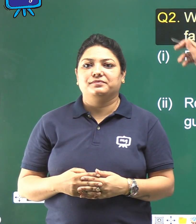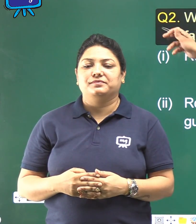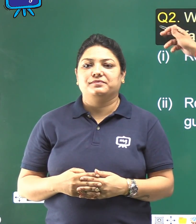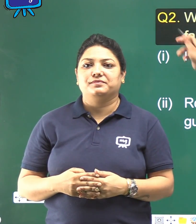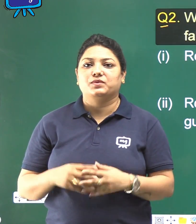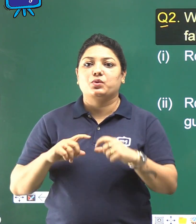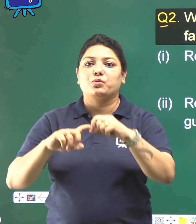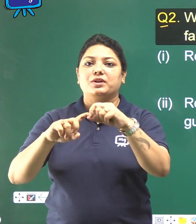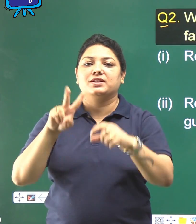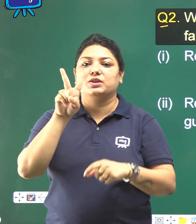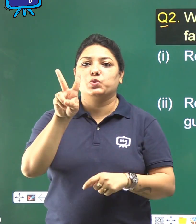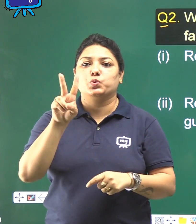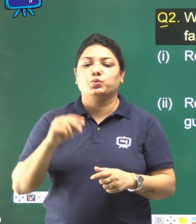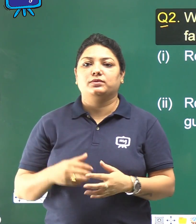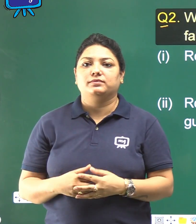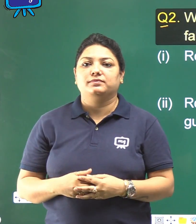Question 2.